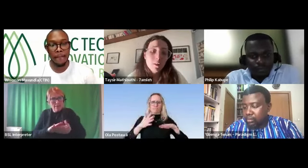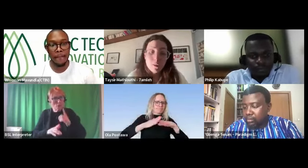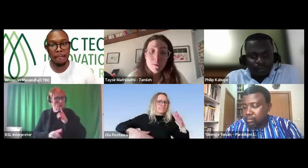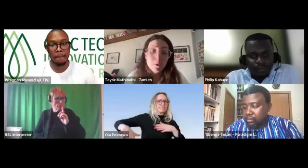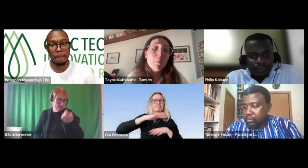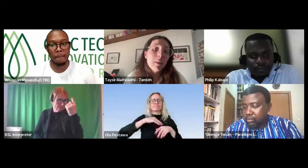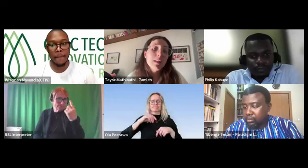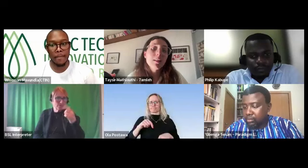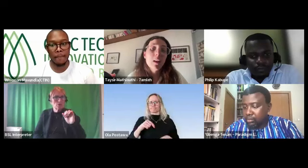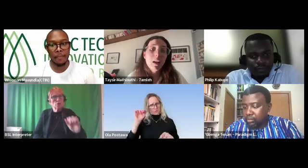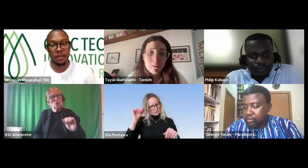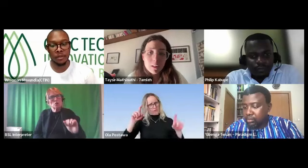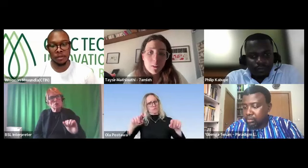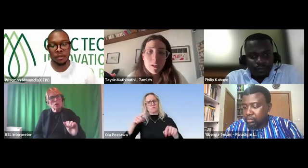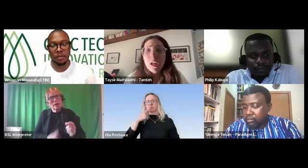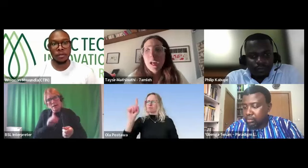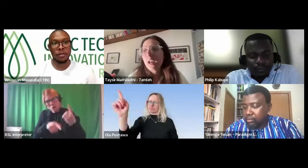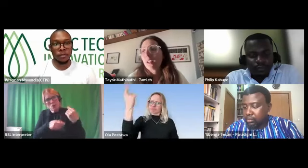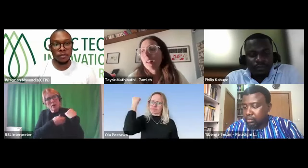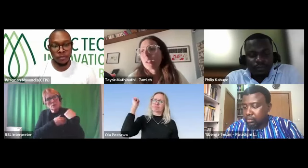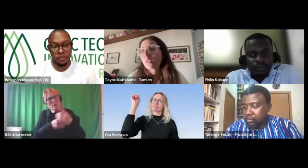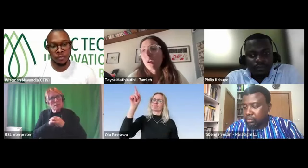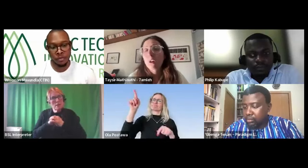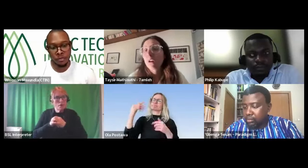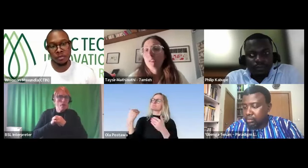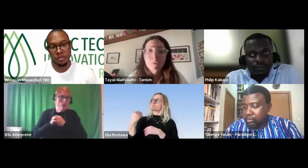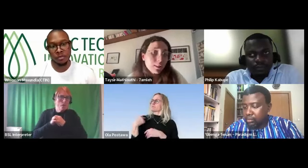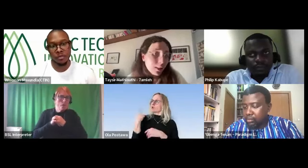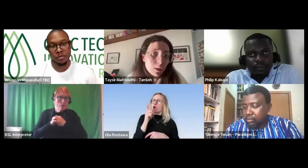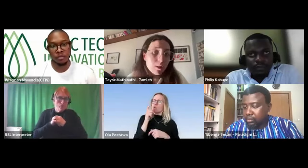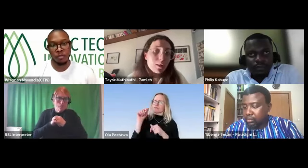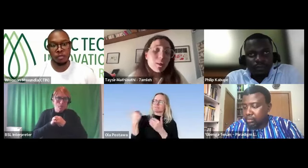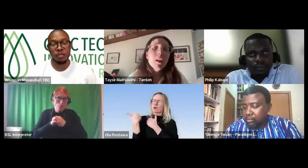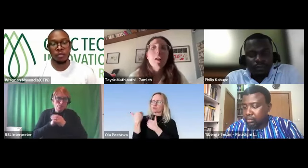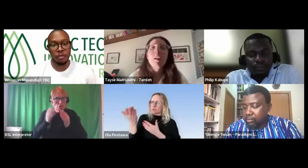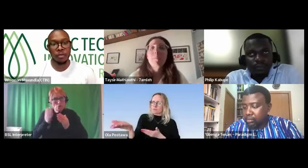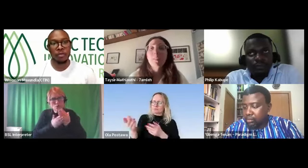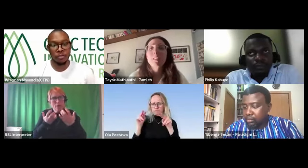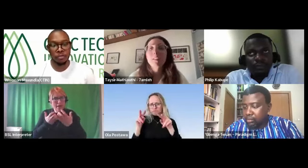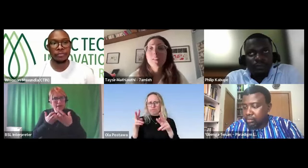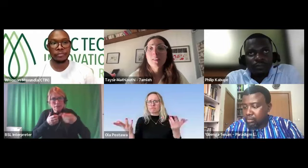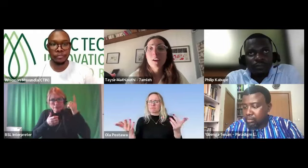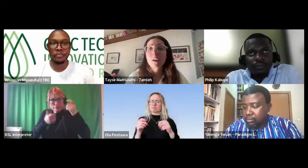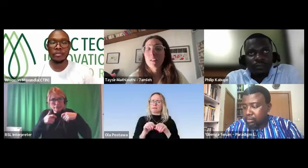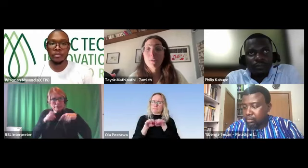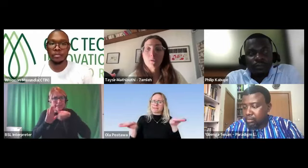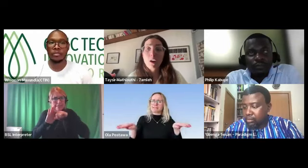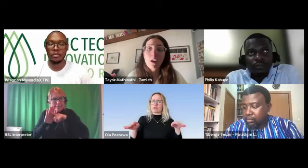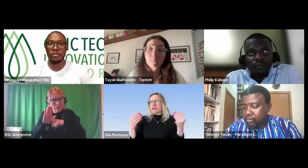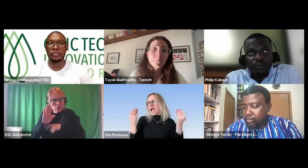those companies accountable, and this is through litigation. This